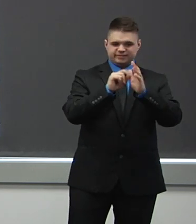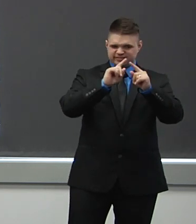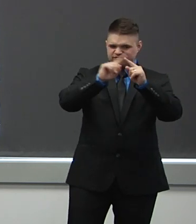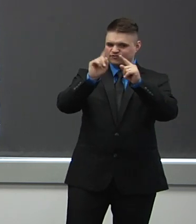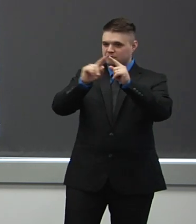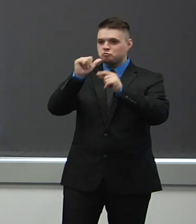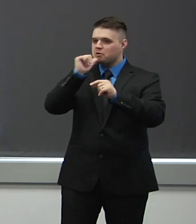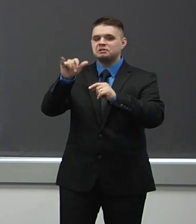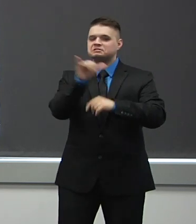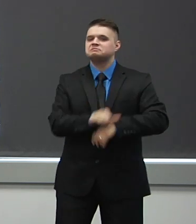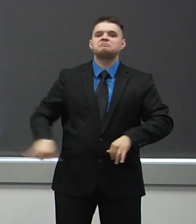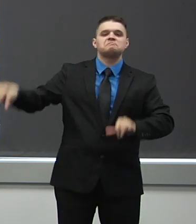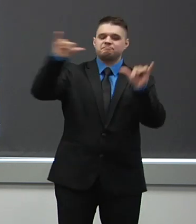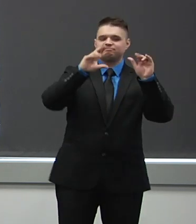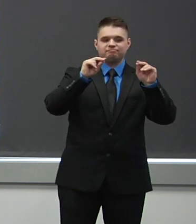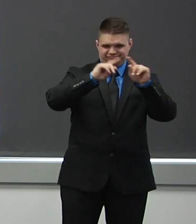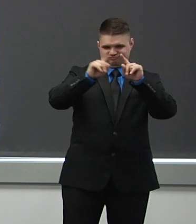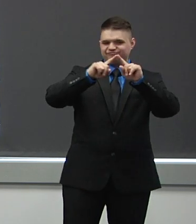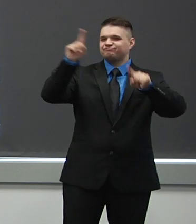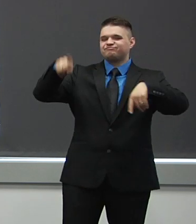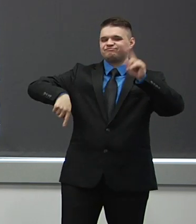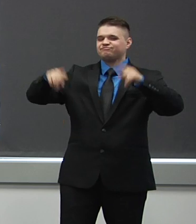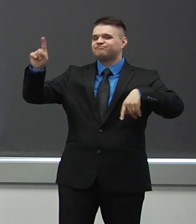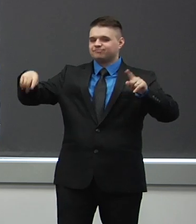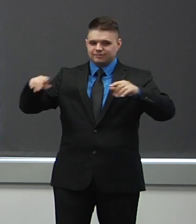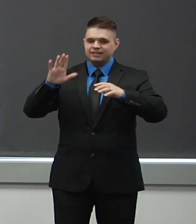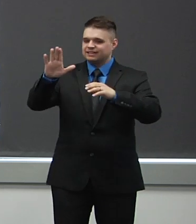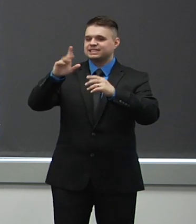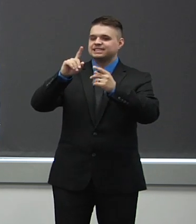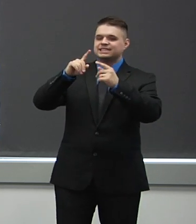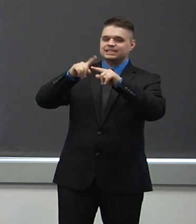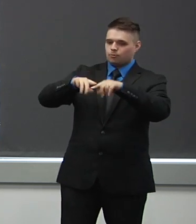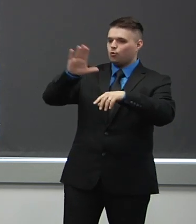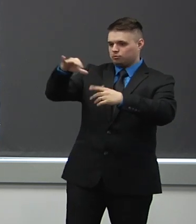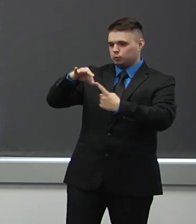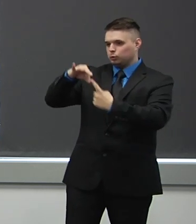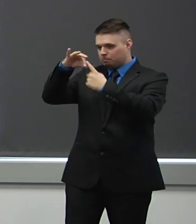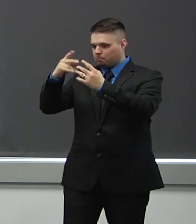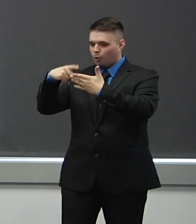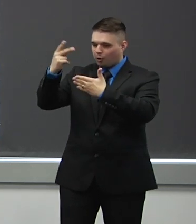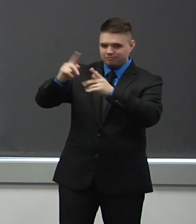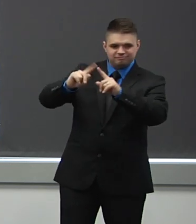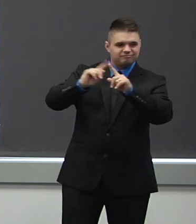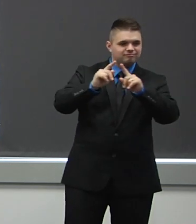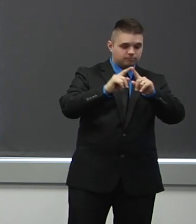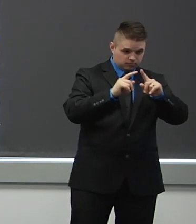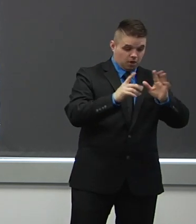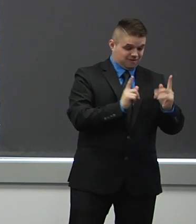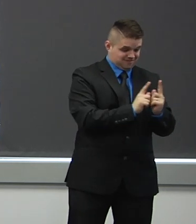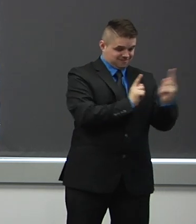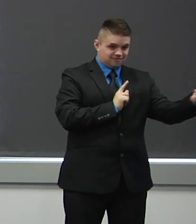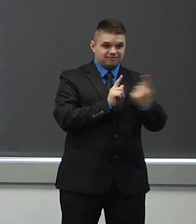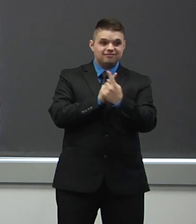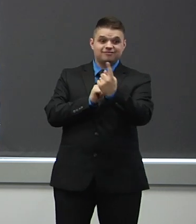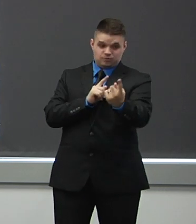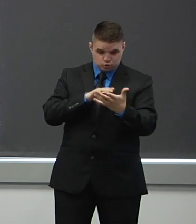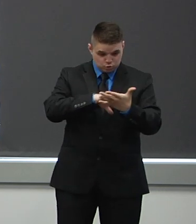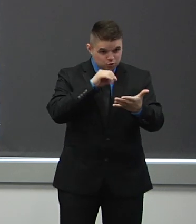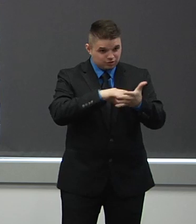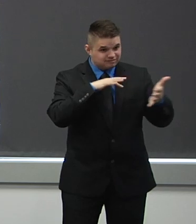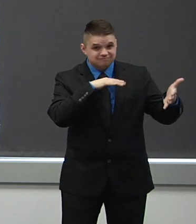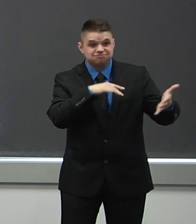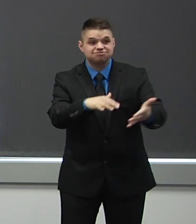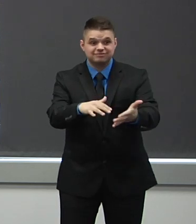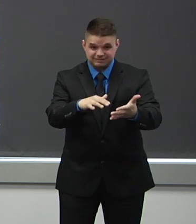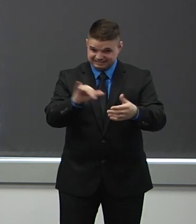and the school districts that serve them are all unique. I want to be clear that distance learning is not synonymous with online learning,